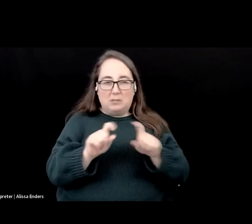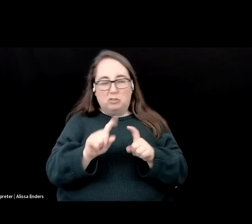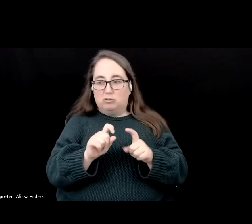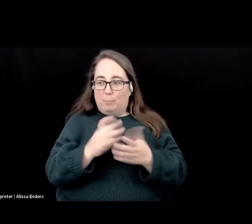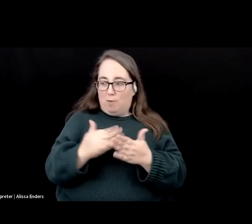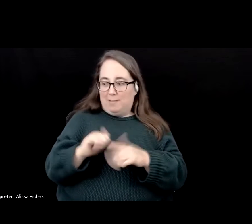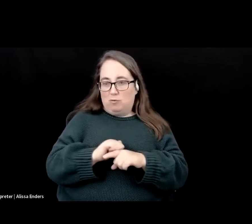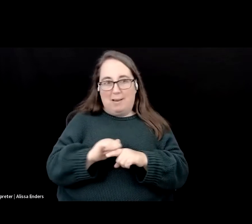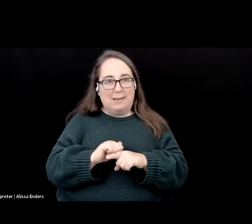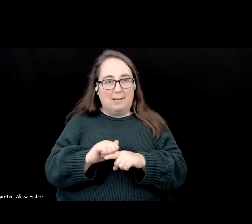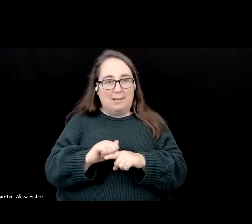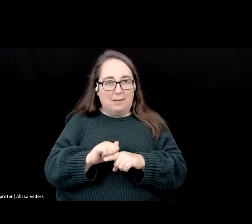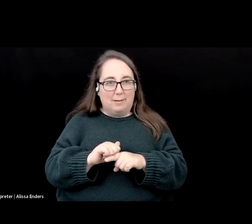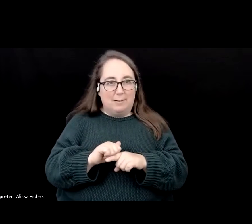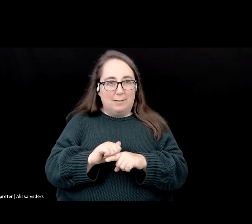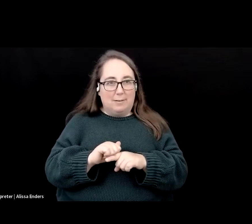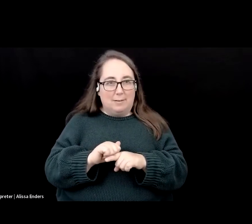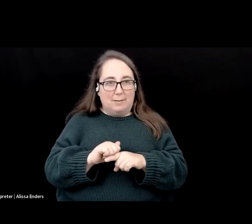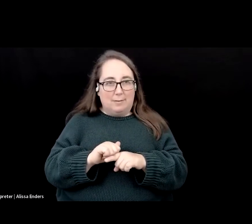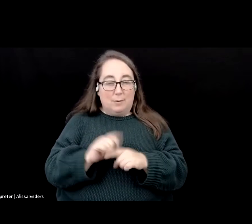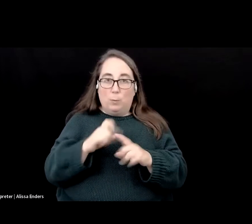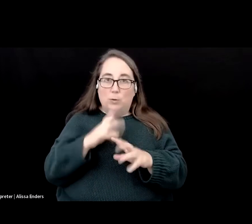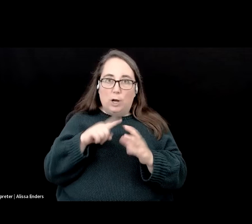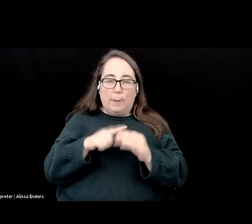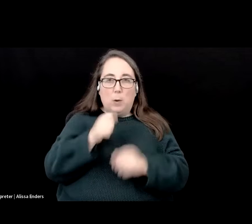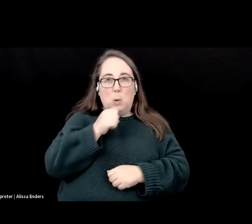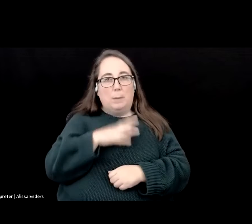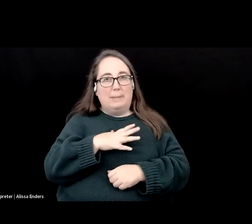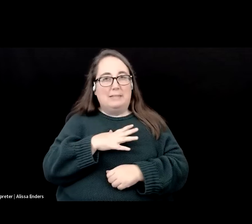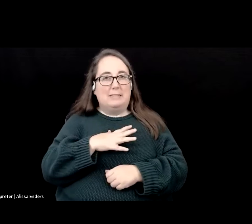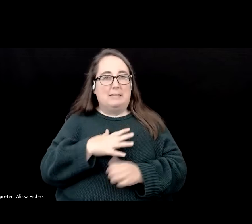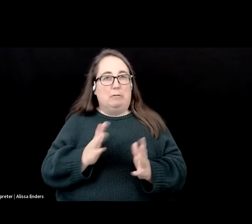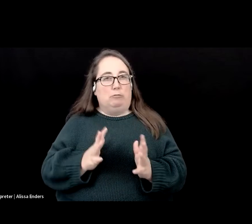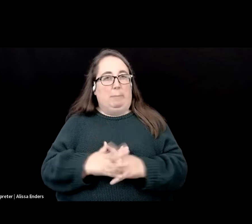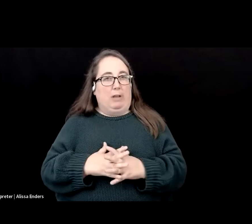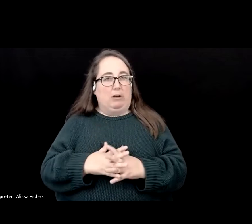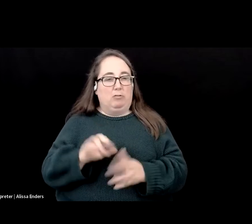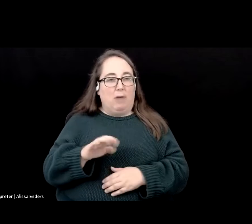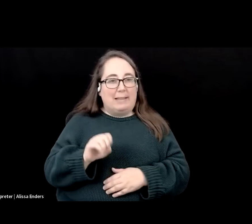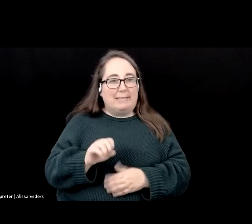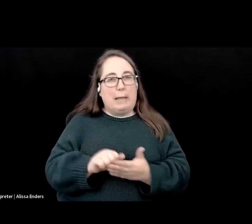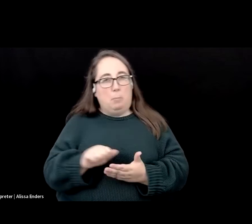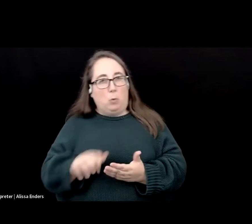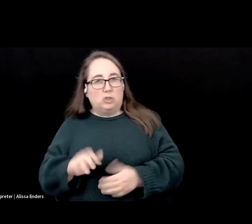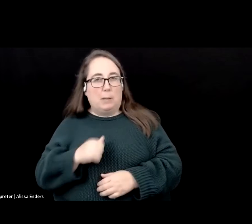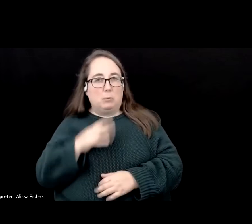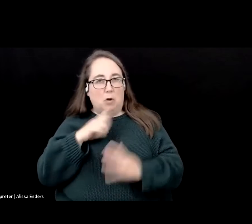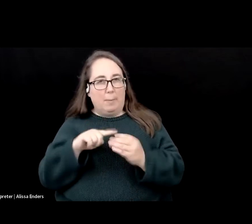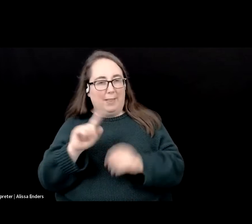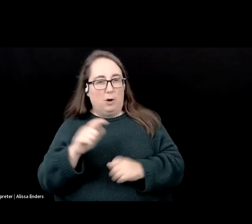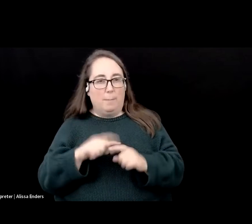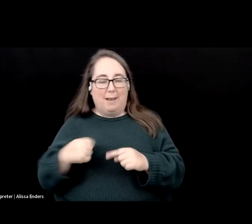I came to this question. I've asked you about women's reproductive rights, and I'm going to talk a bit about abortion in particular. But I come to this